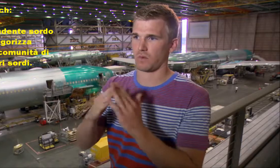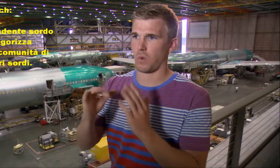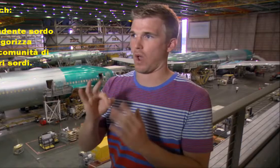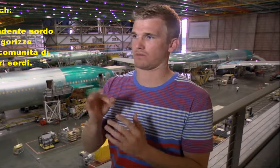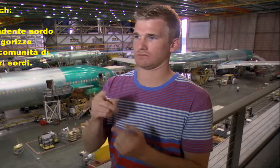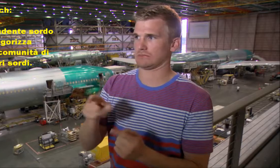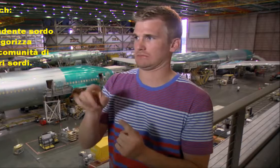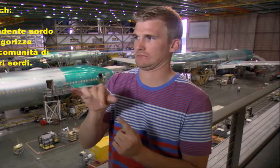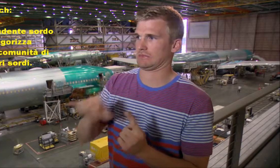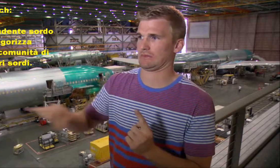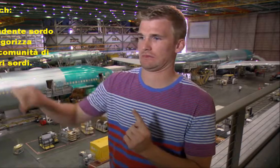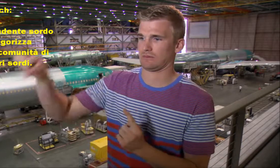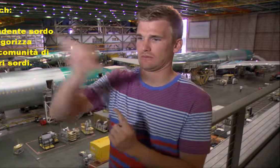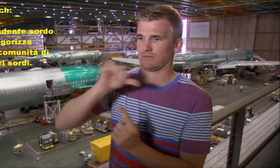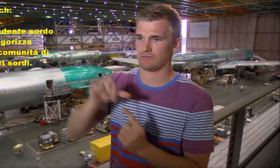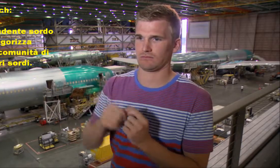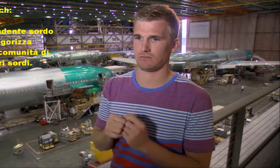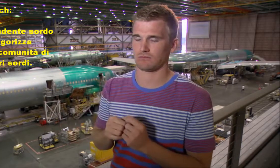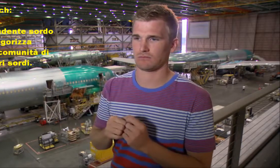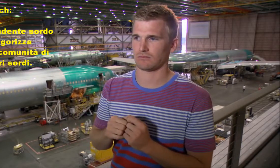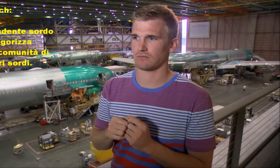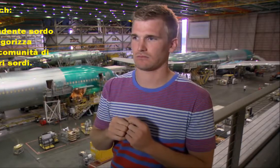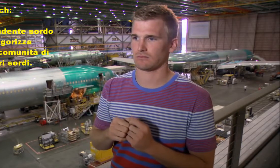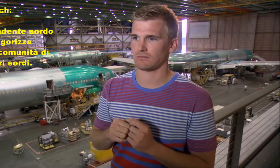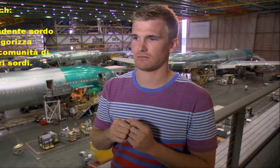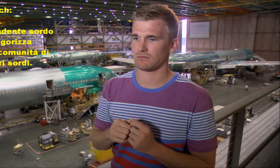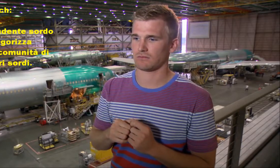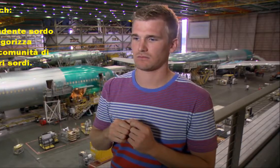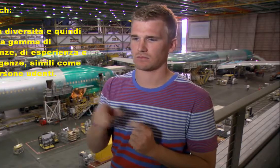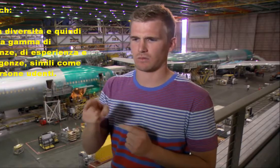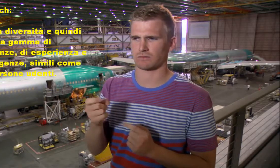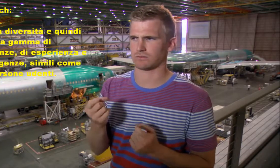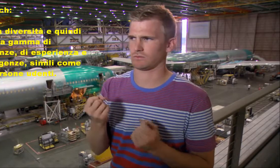One deaf employee doesn't define the whole community of deaf employees.